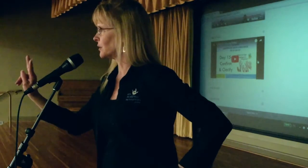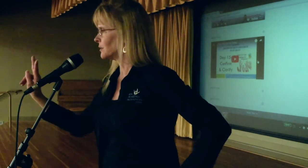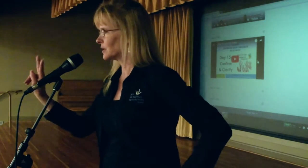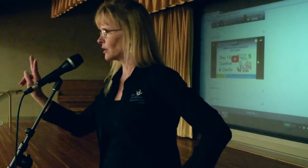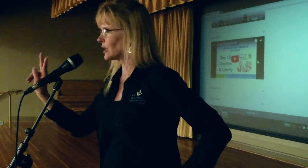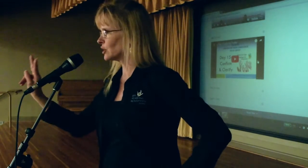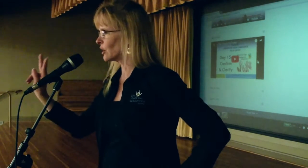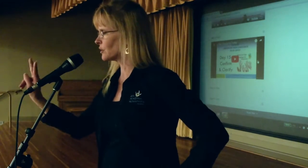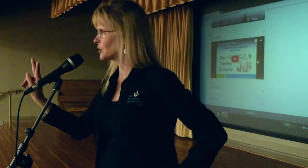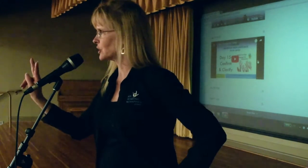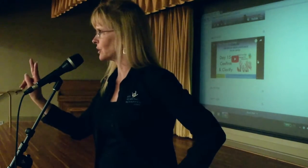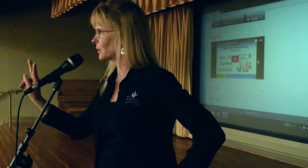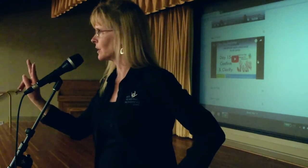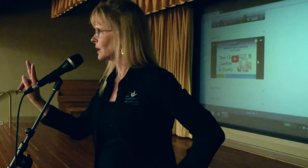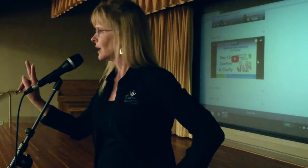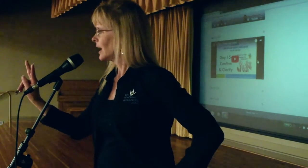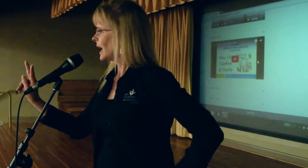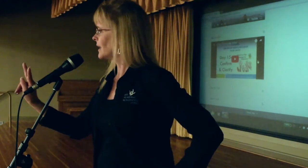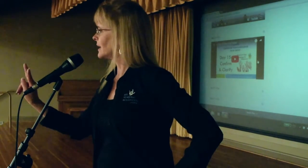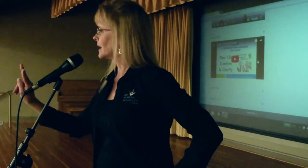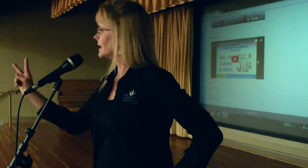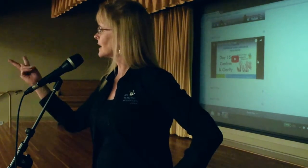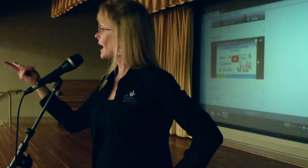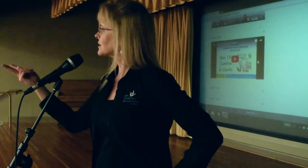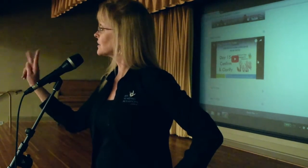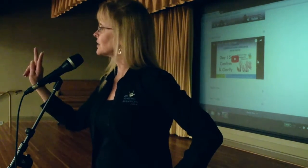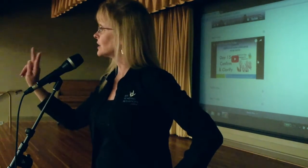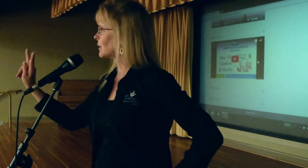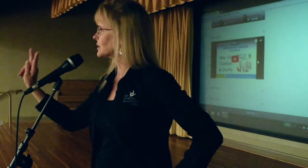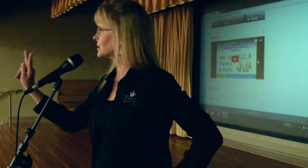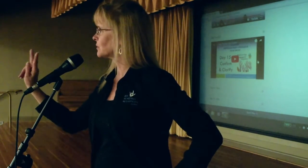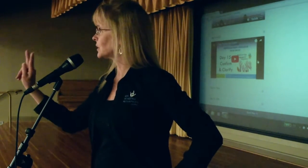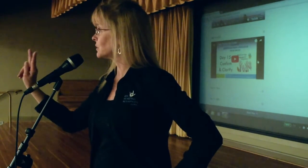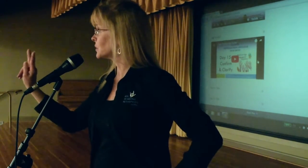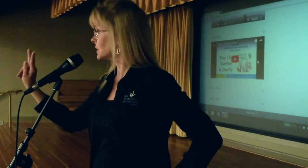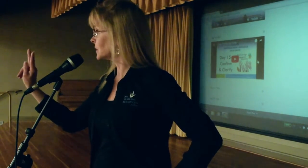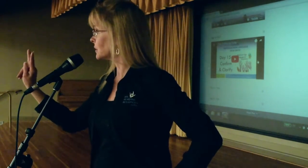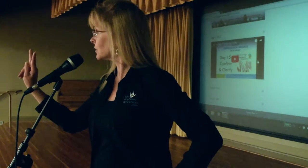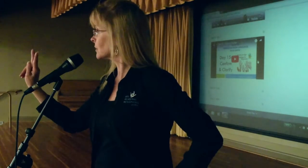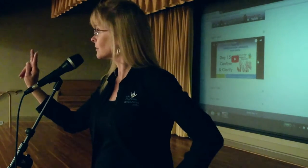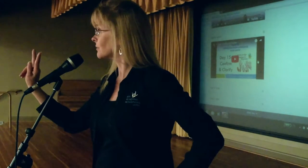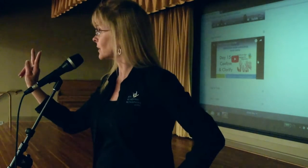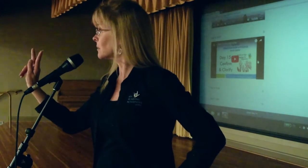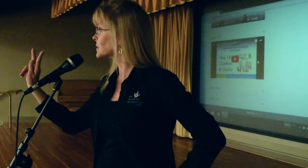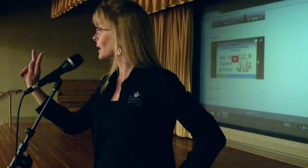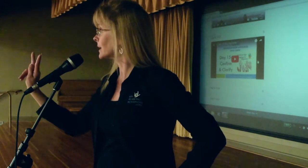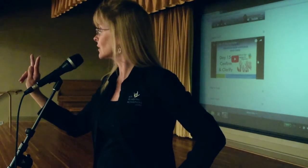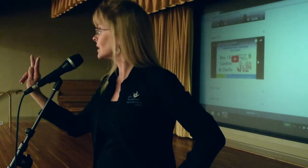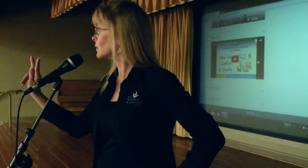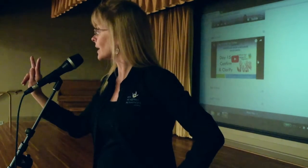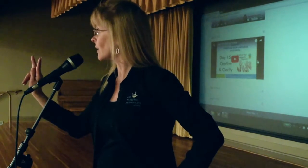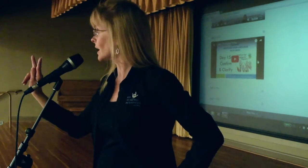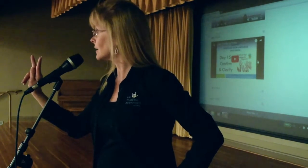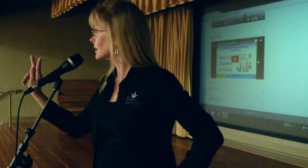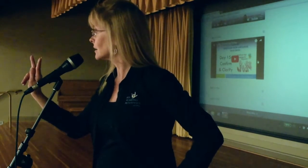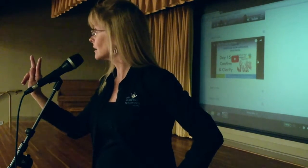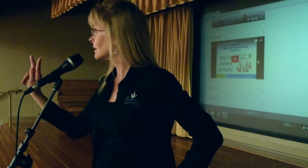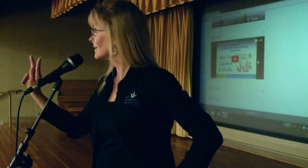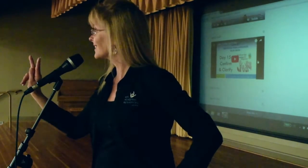2 so that you know there's 2. And then it actually, if you notice, when you do a 2, your thumb is right there anyway, right?